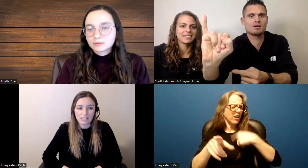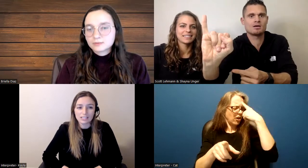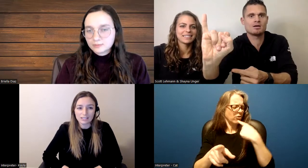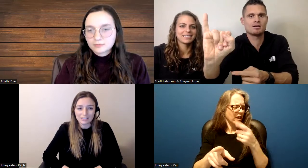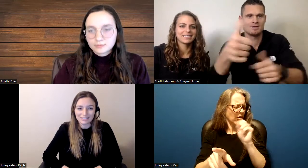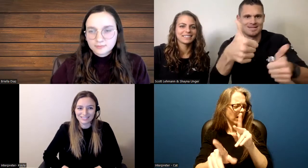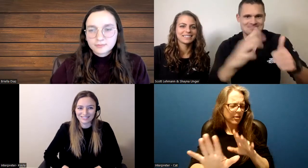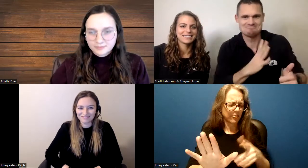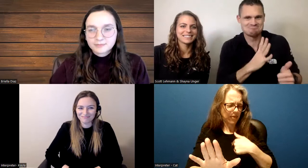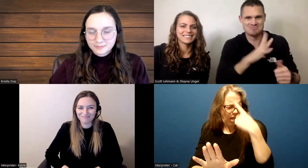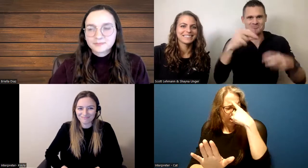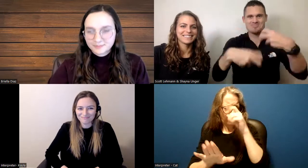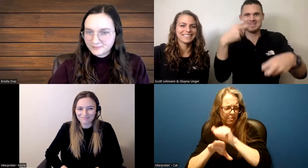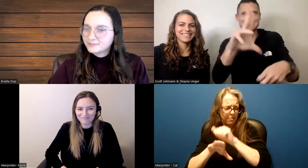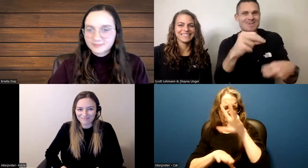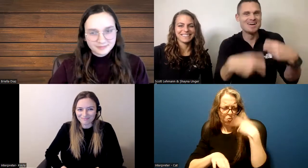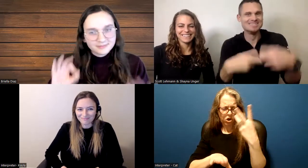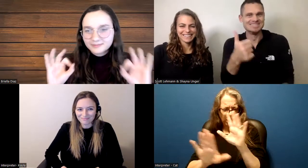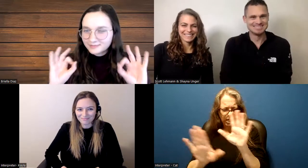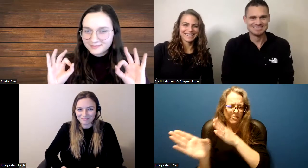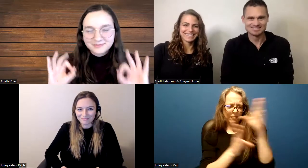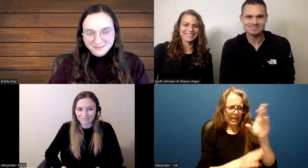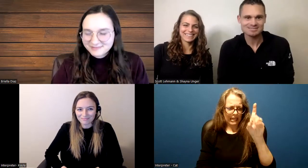That's what I thought you said. Okay.